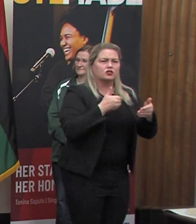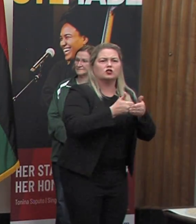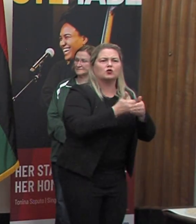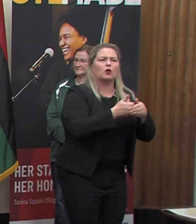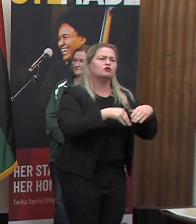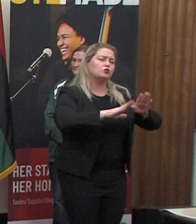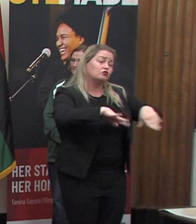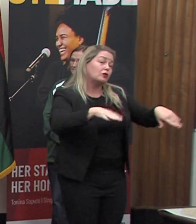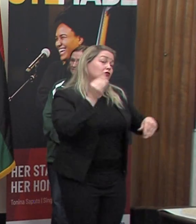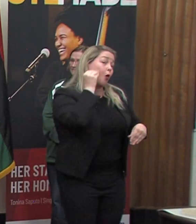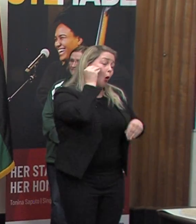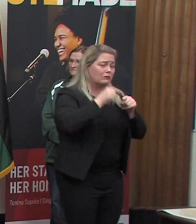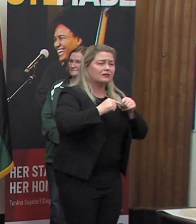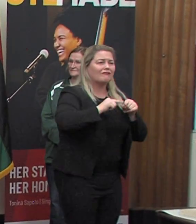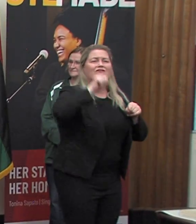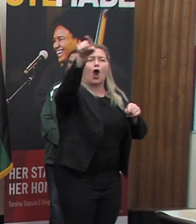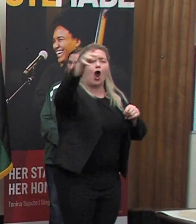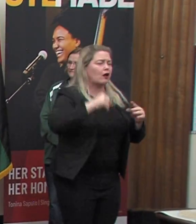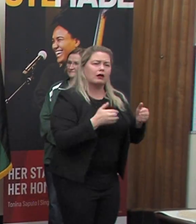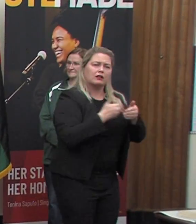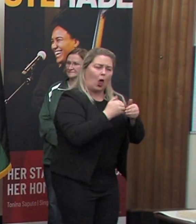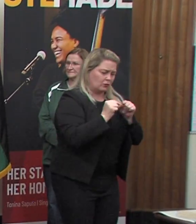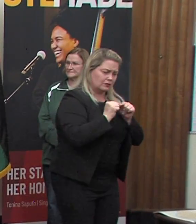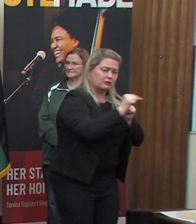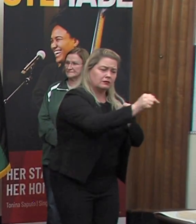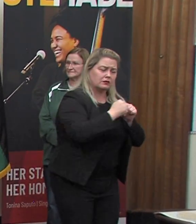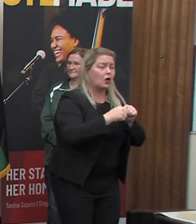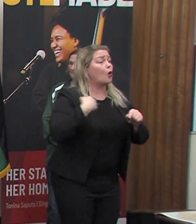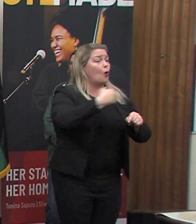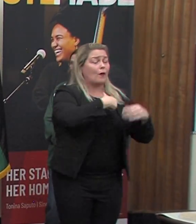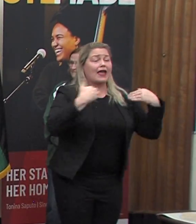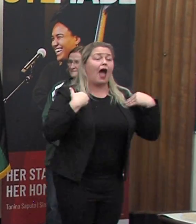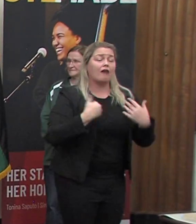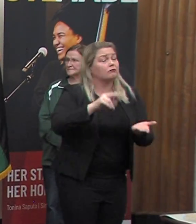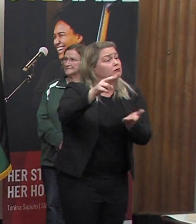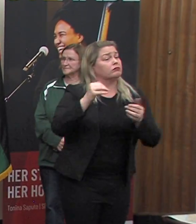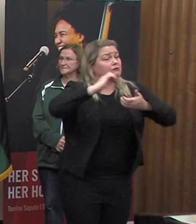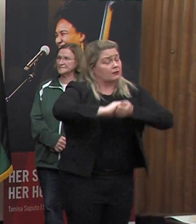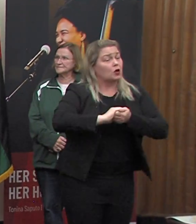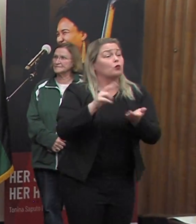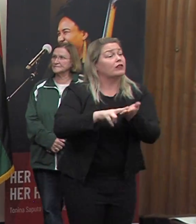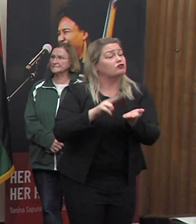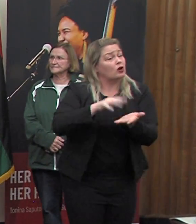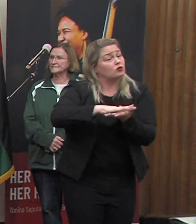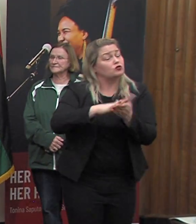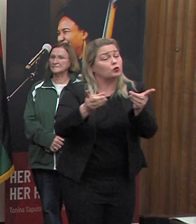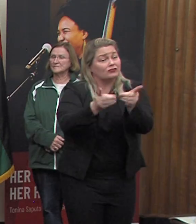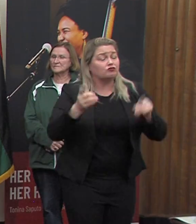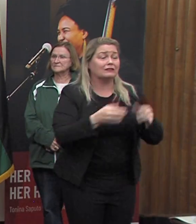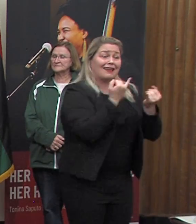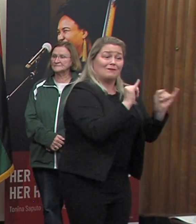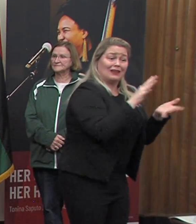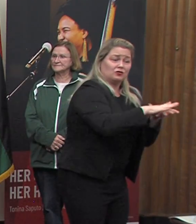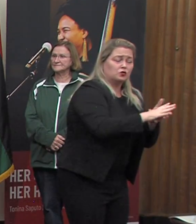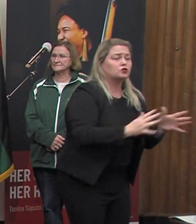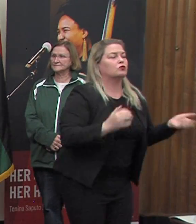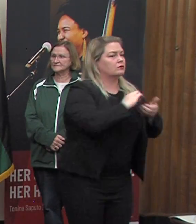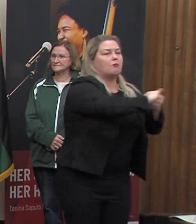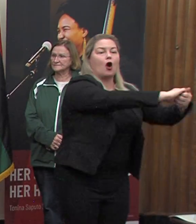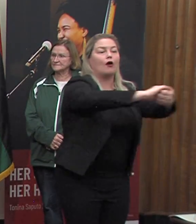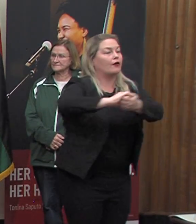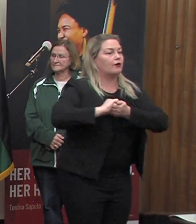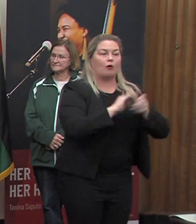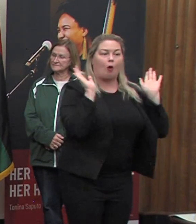children's homes. We partnered with the charter school districts and independent school districts within the city to make sure